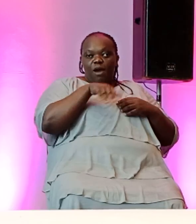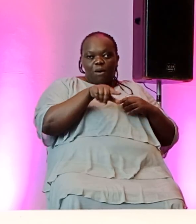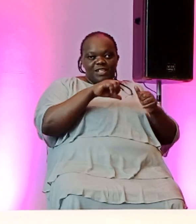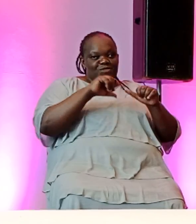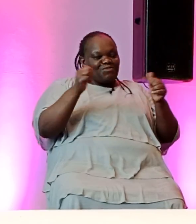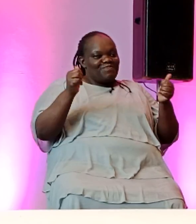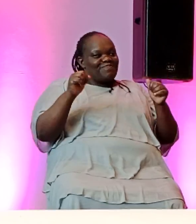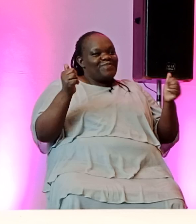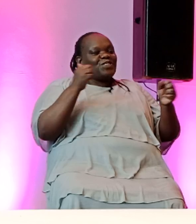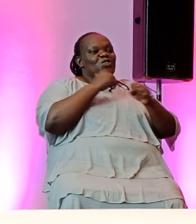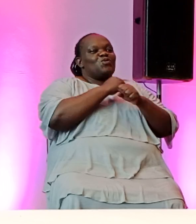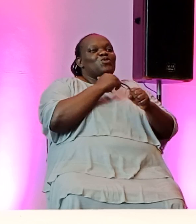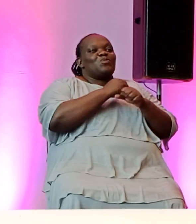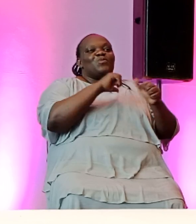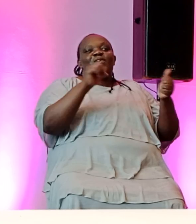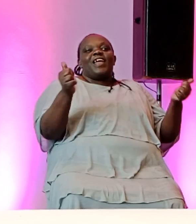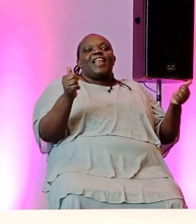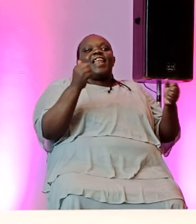done.